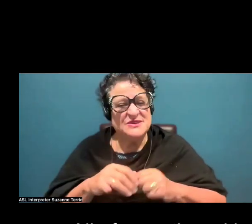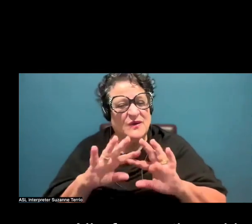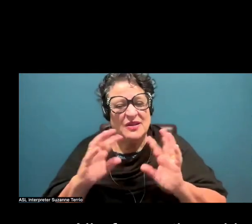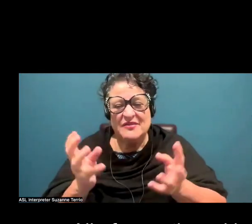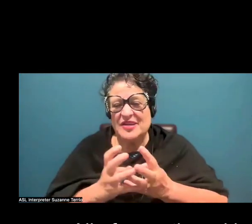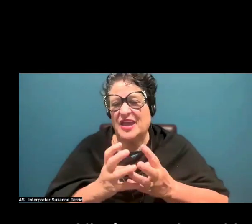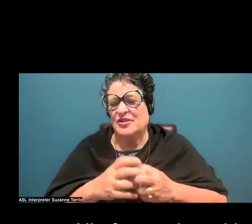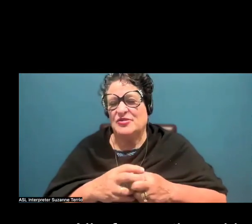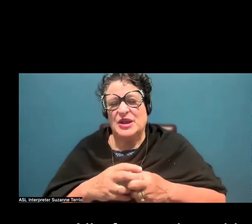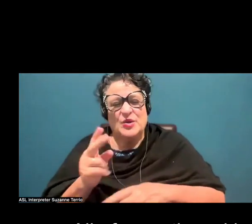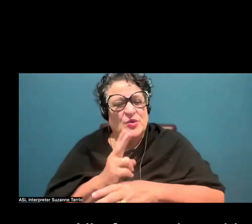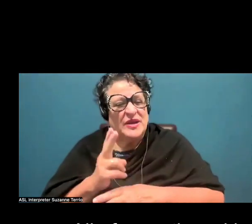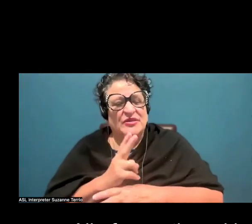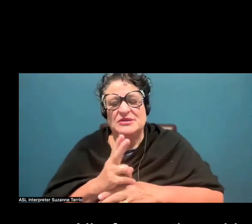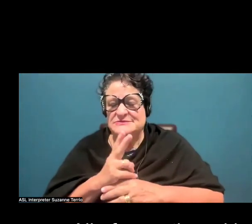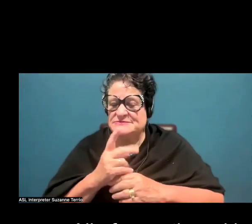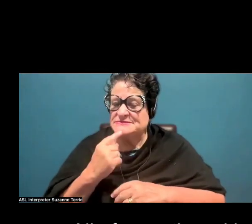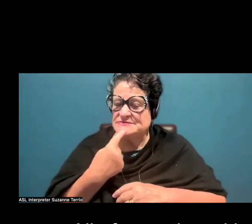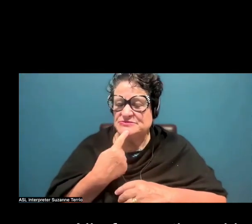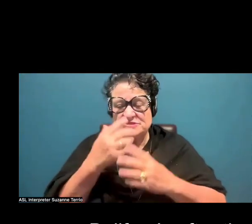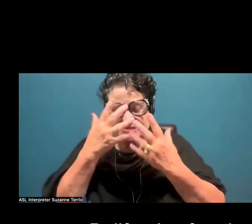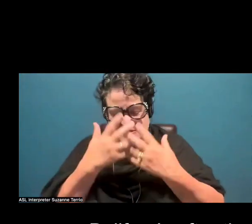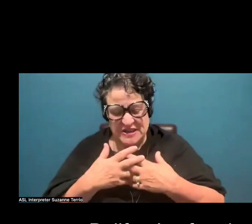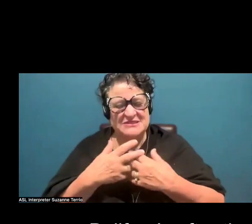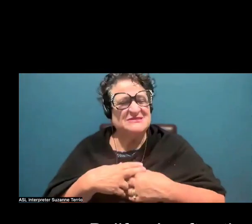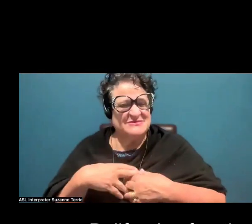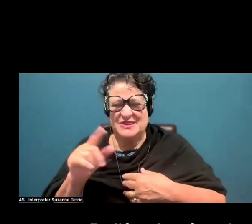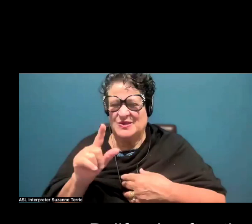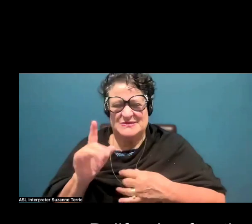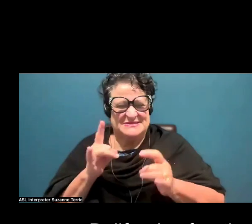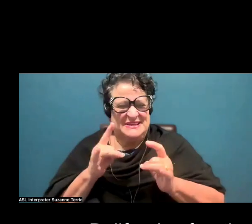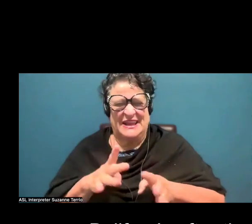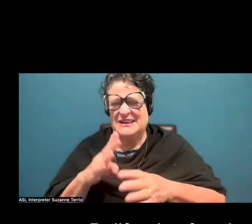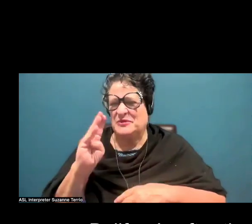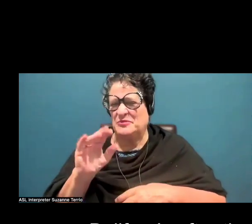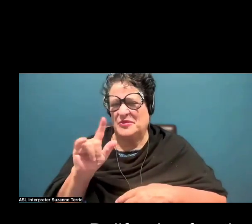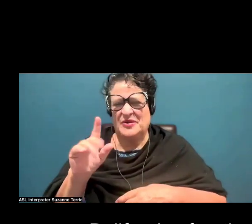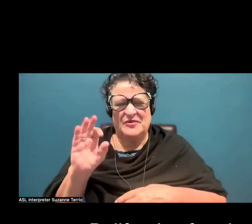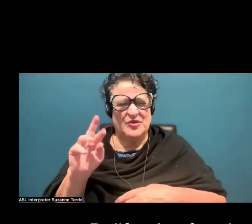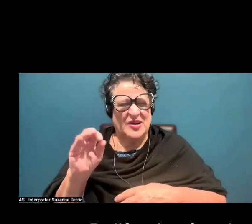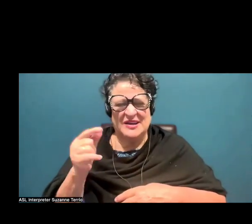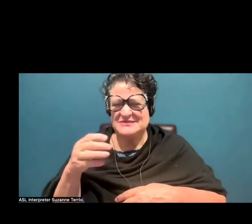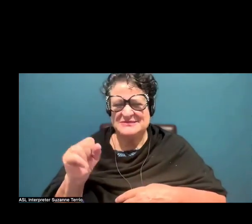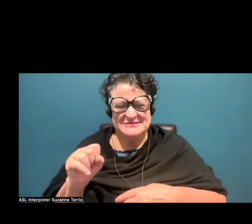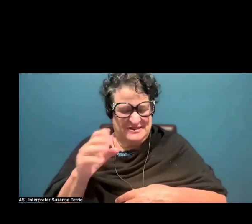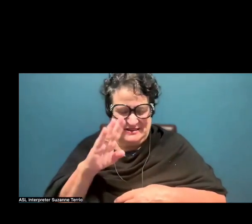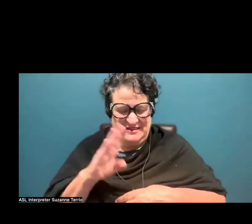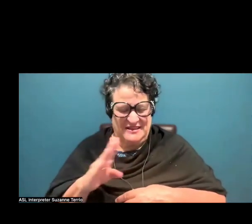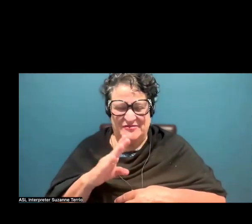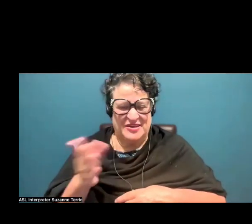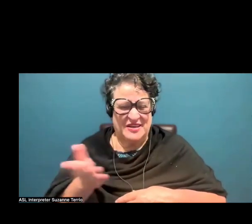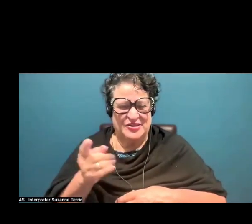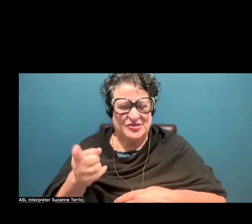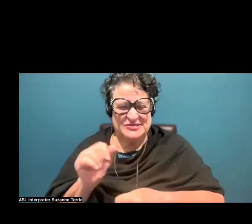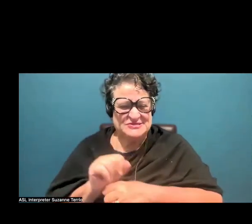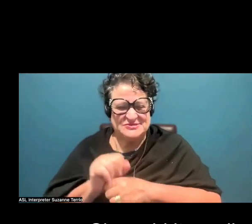here wearing our most solemn faces when really Luce hated bullfrogs after they didn't hire her for that job bussing tables. Jane refused to